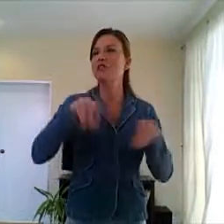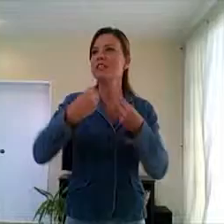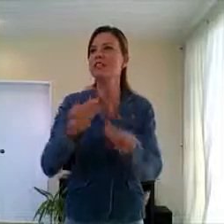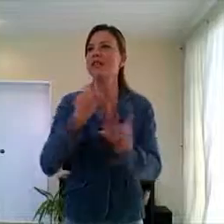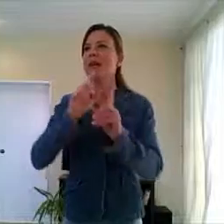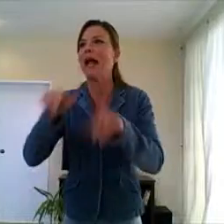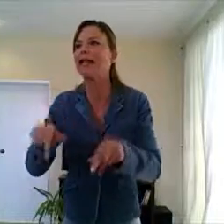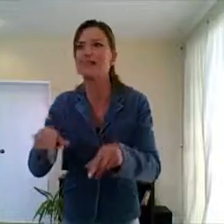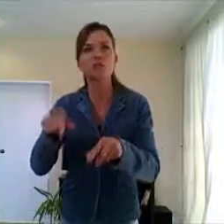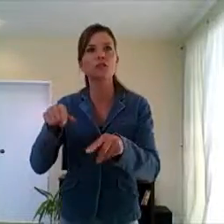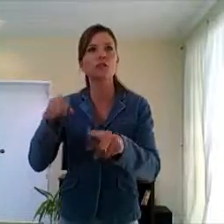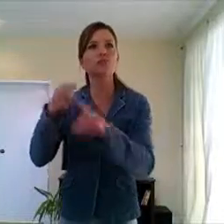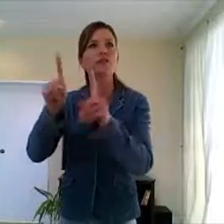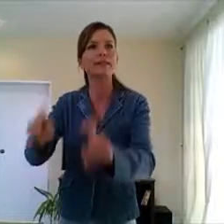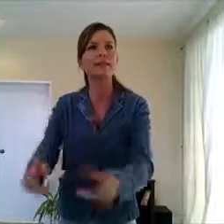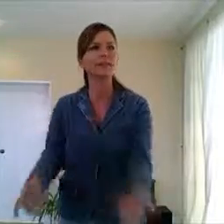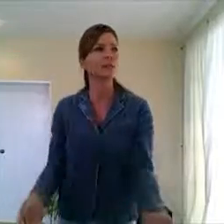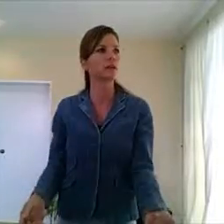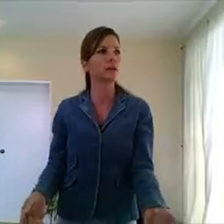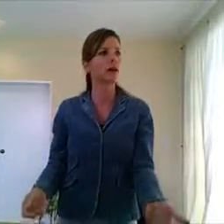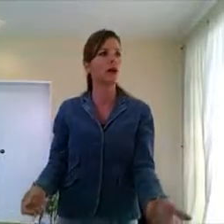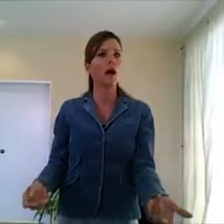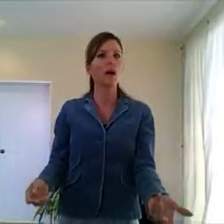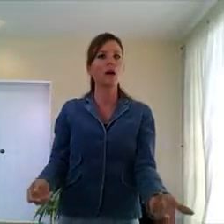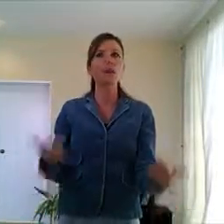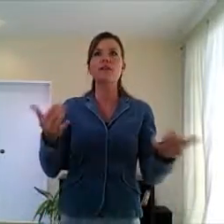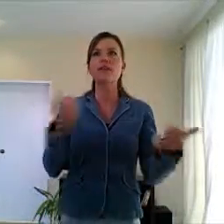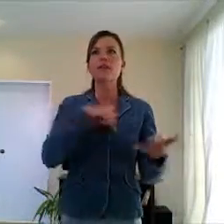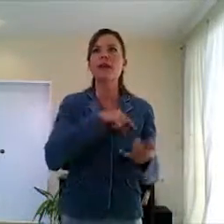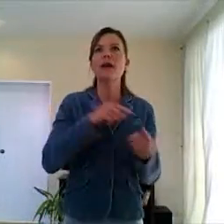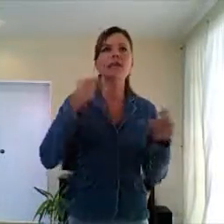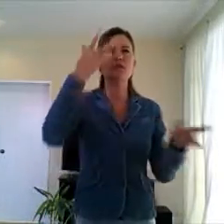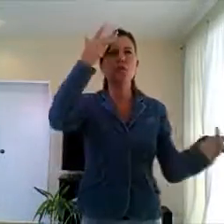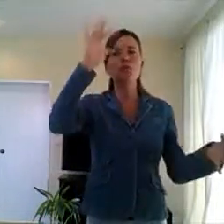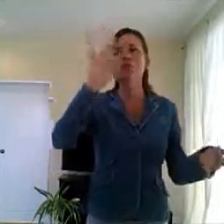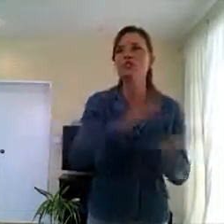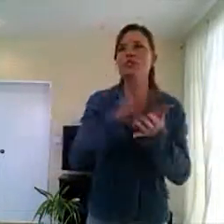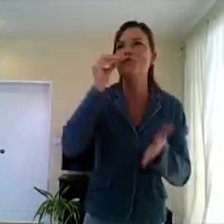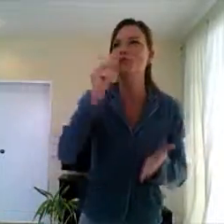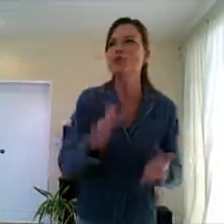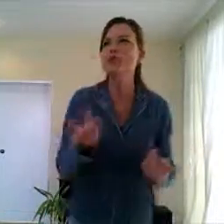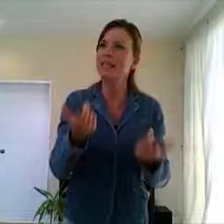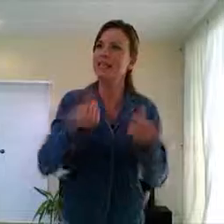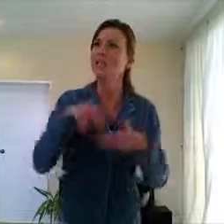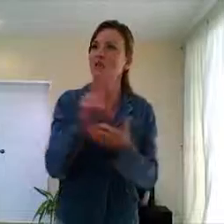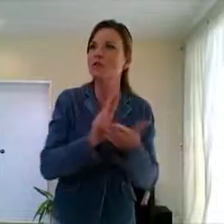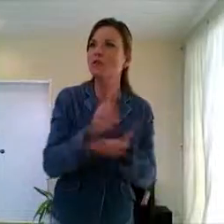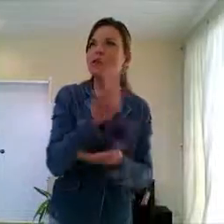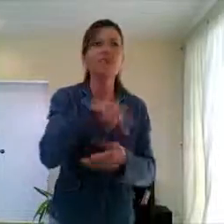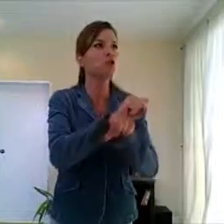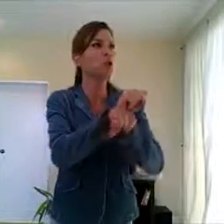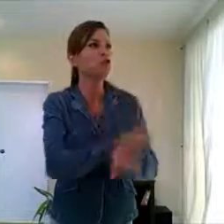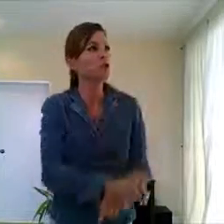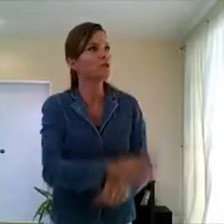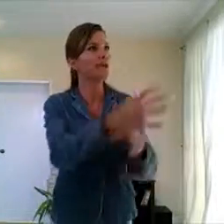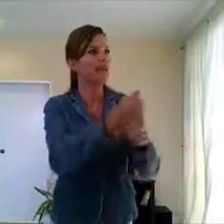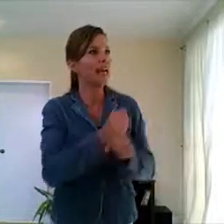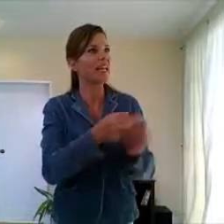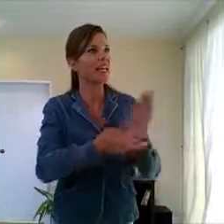happens is we have all these brilliant students who come to the university, but they are so used to having the review, getting the